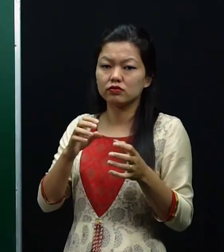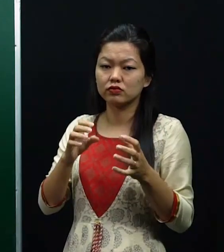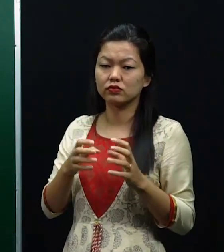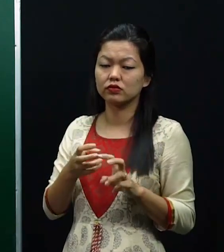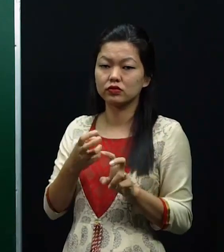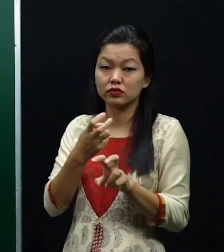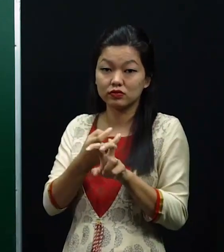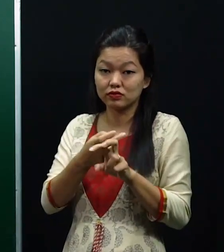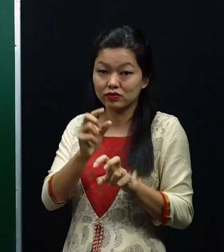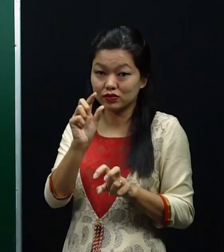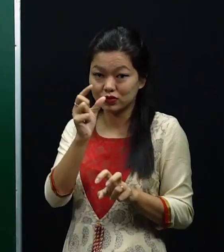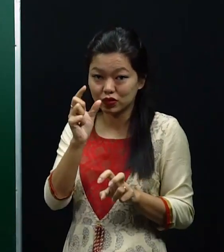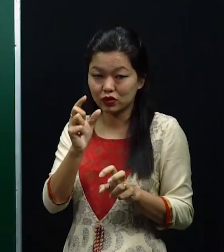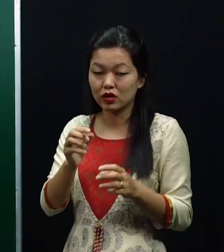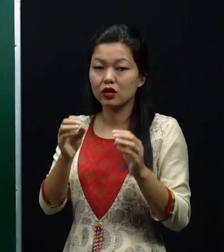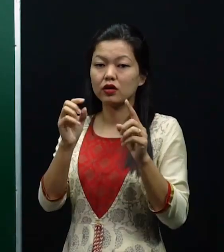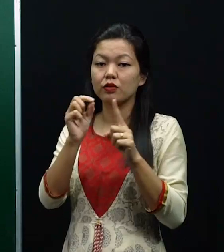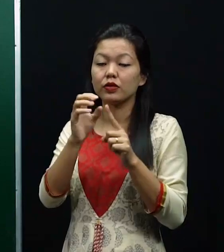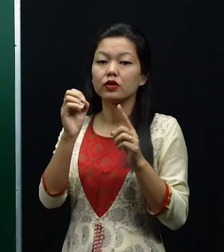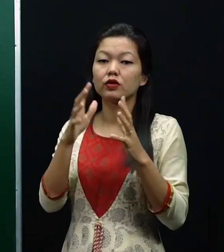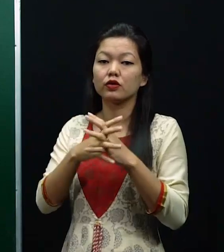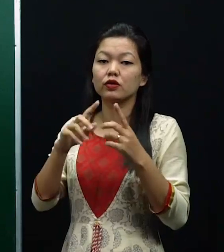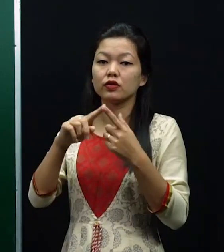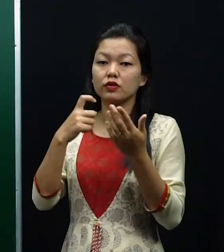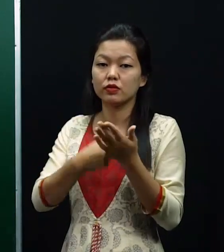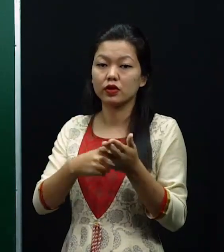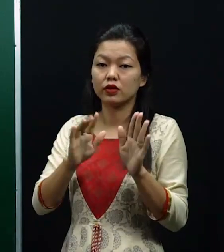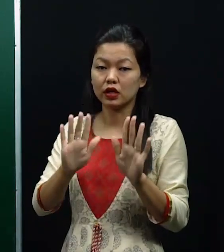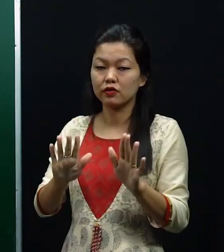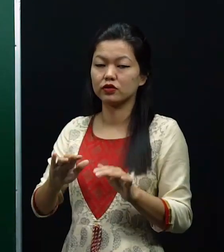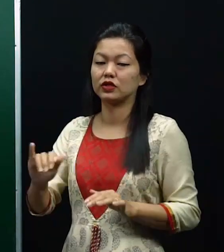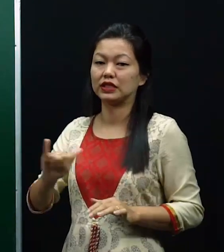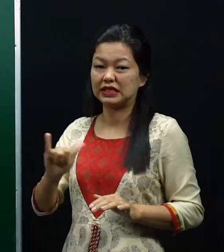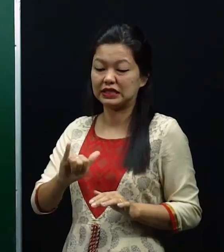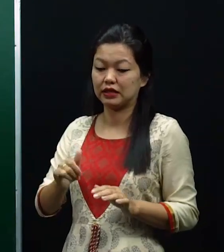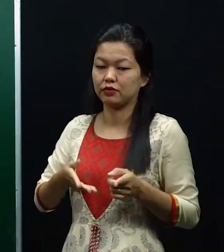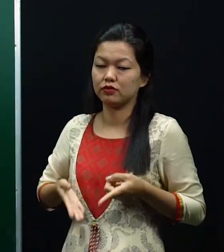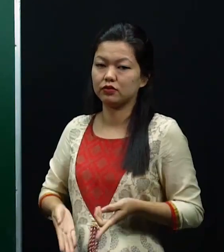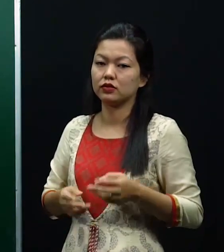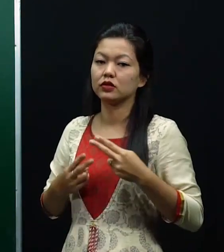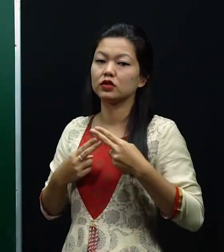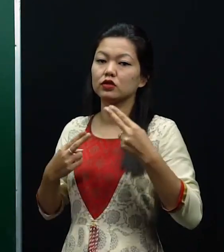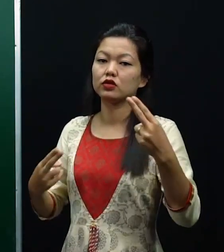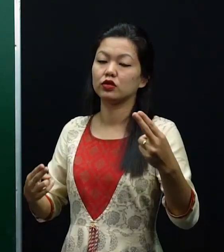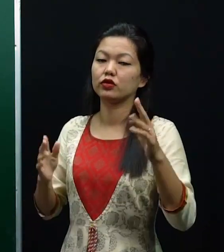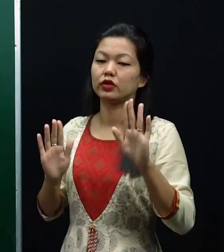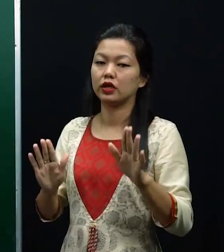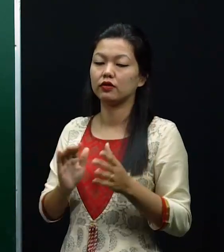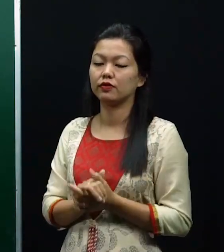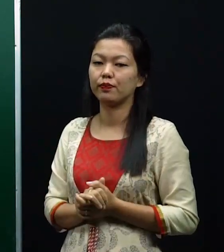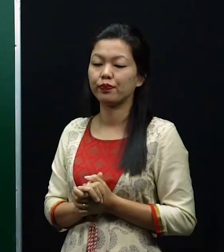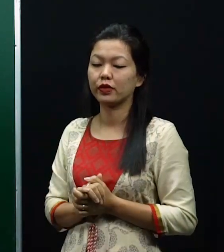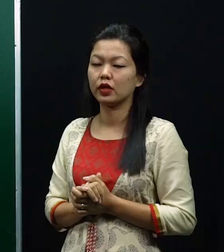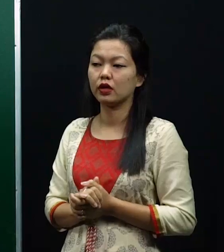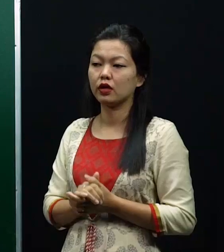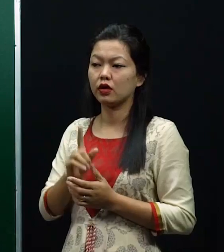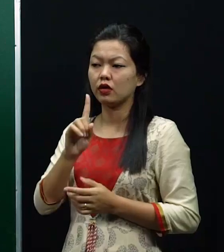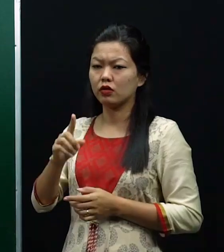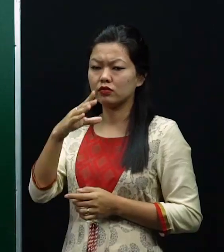the stories are similar to one another in certain forms. And here you might have seen some stones in your villages which